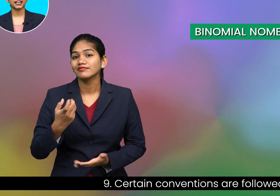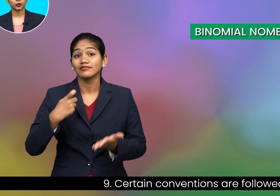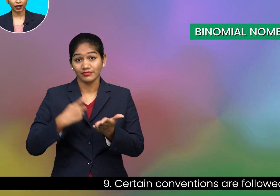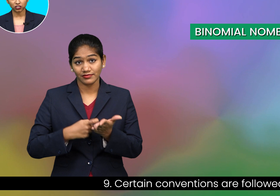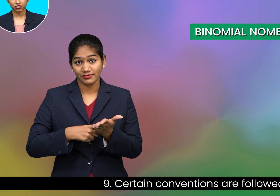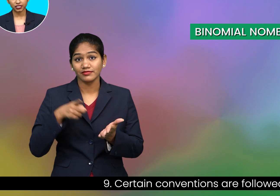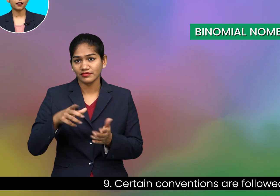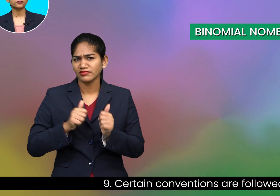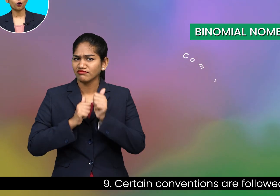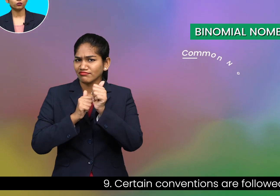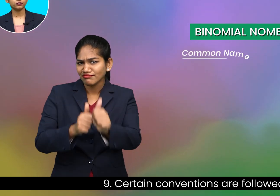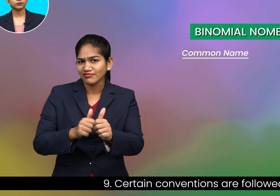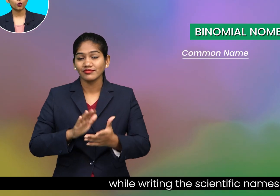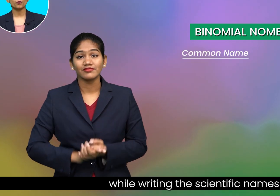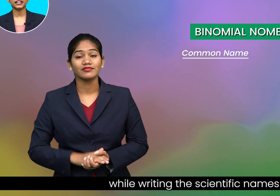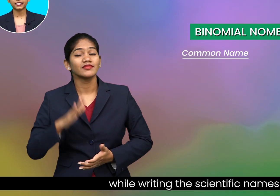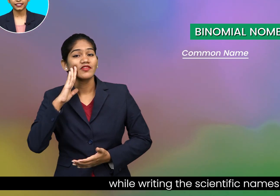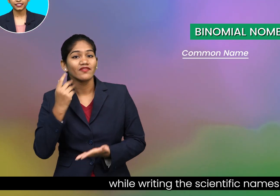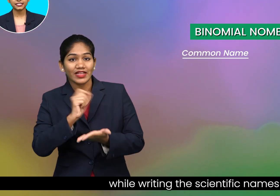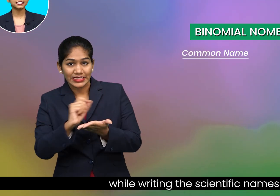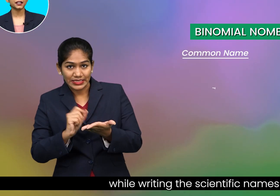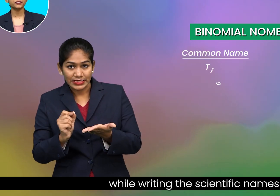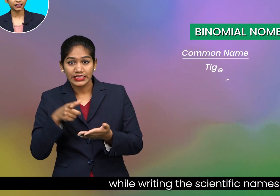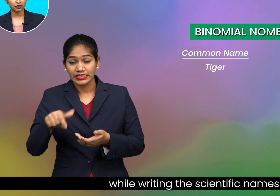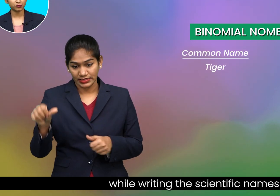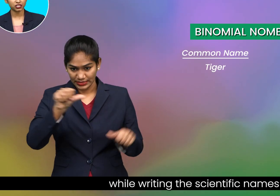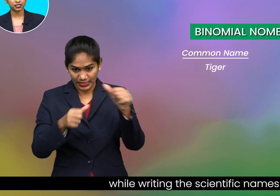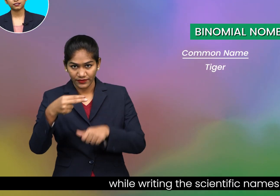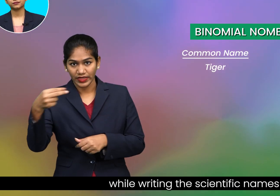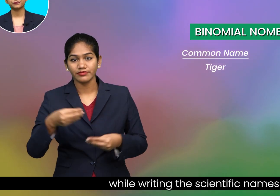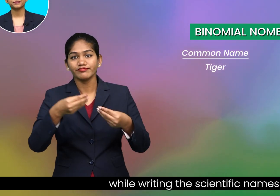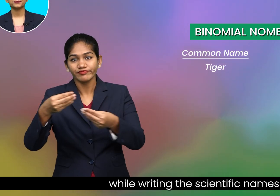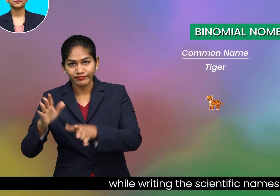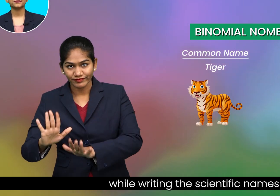Certain conventions are followed while writing the scientific names.